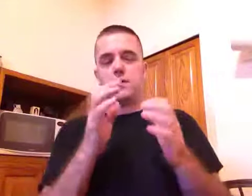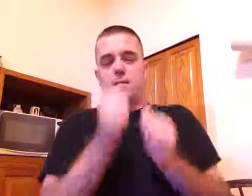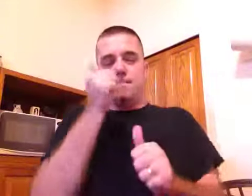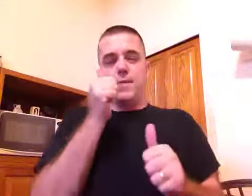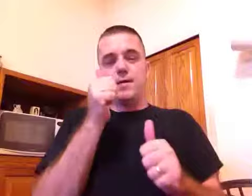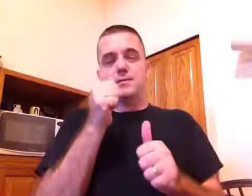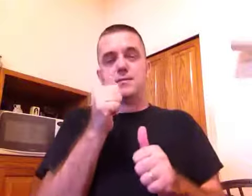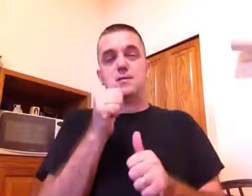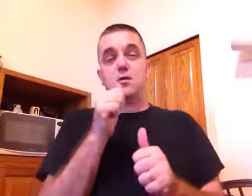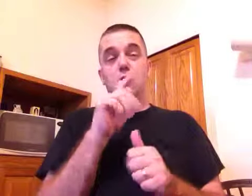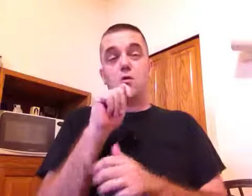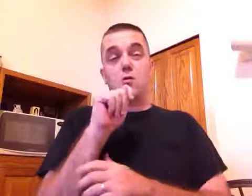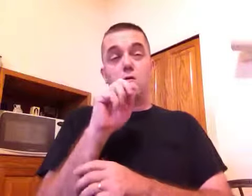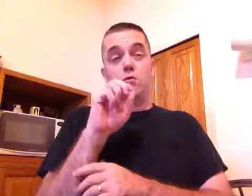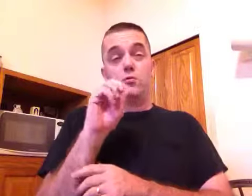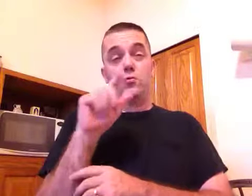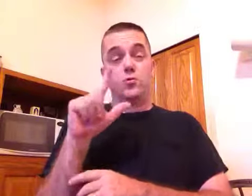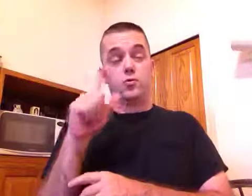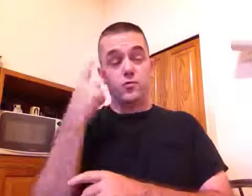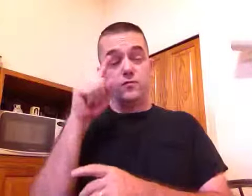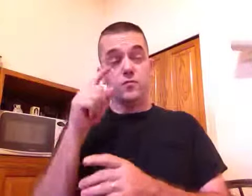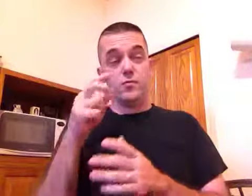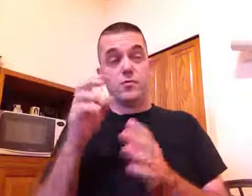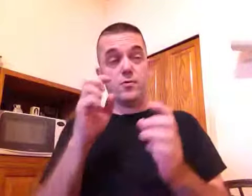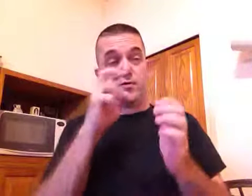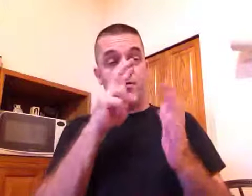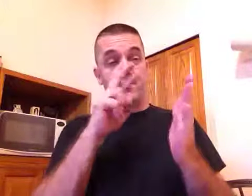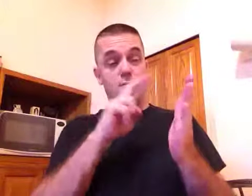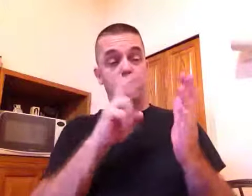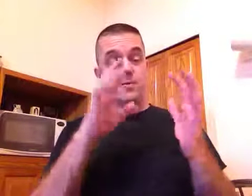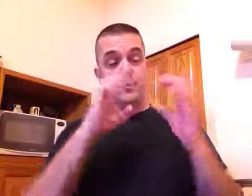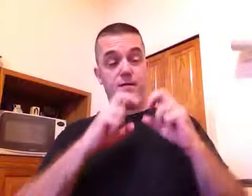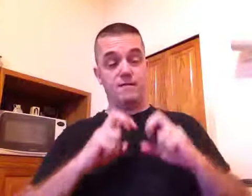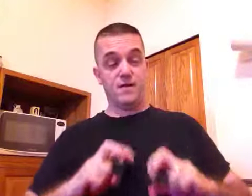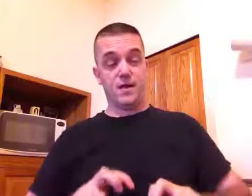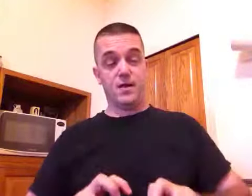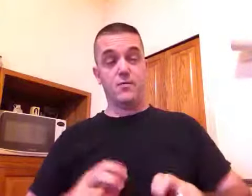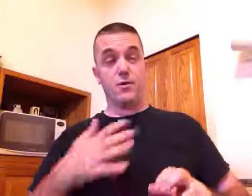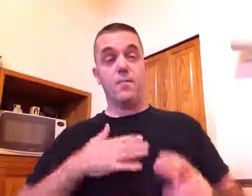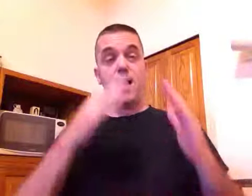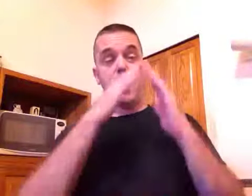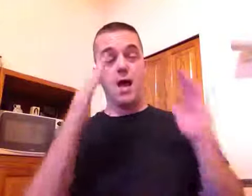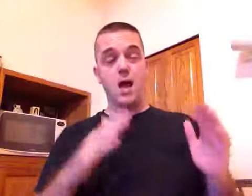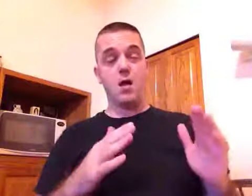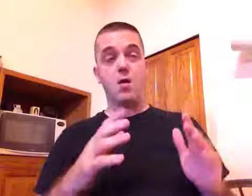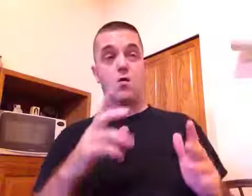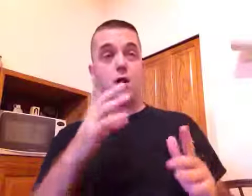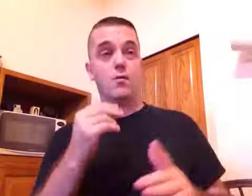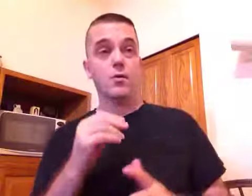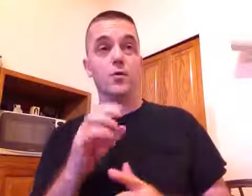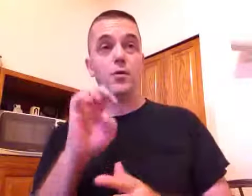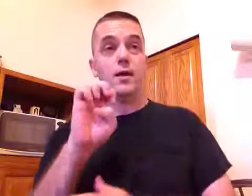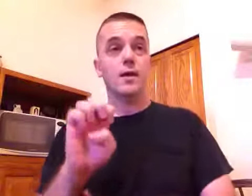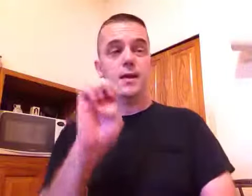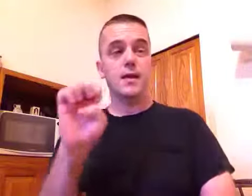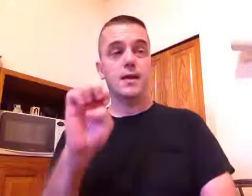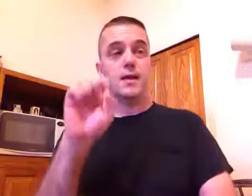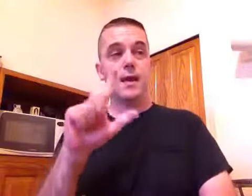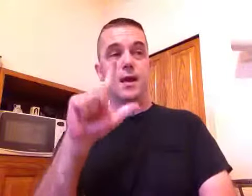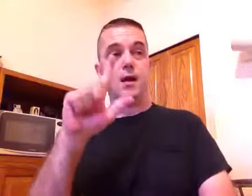not one. What I would do instead is go to DaveRamsey.com and click on ELP for real estate. Contact a